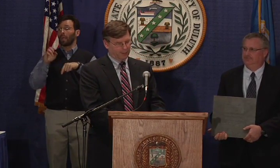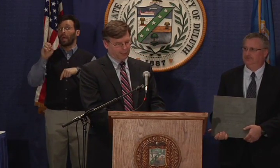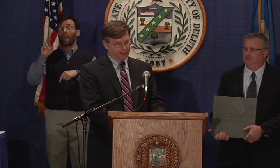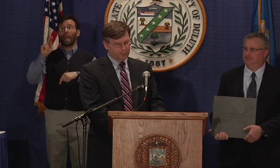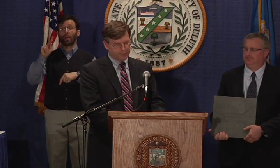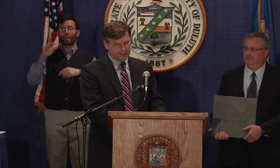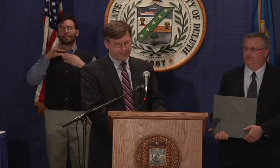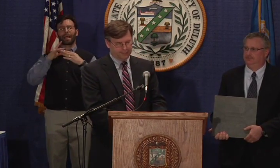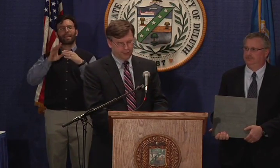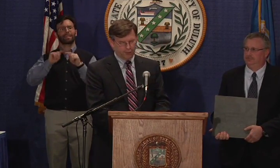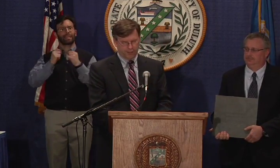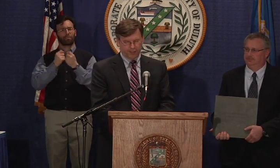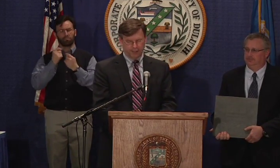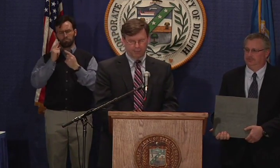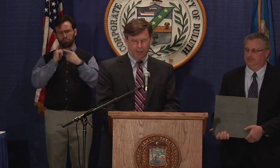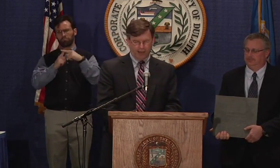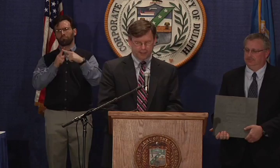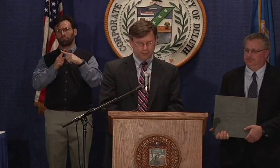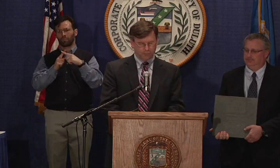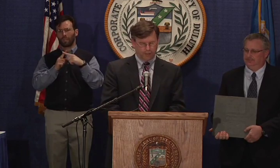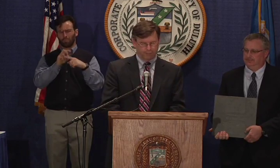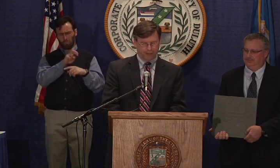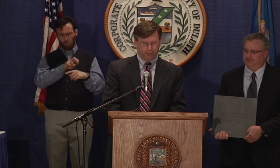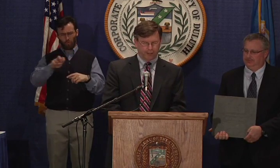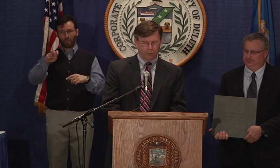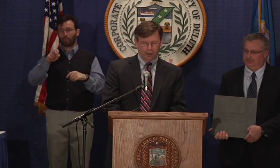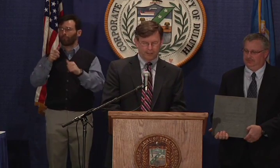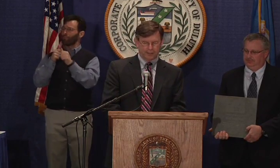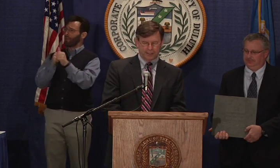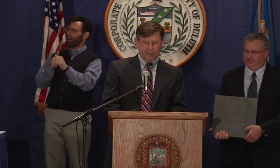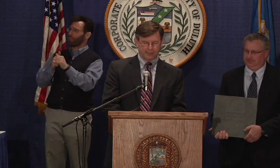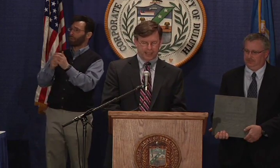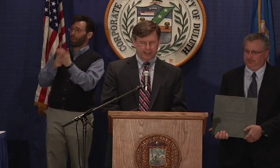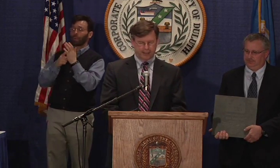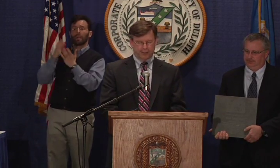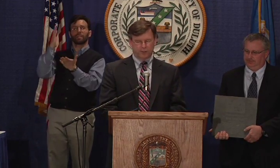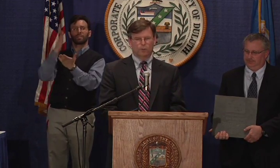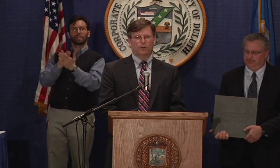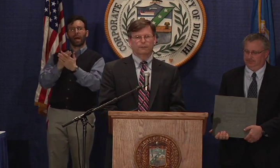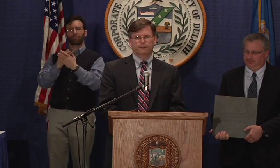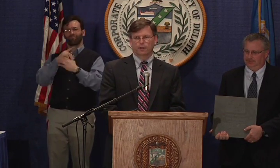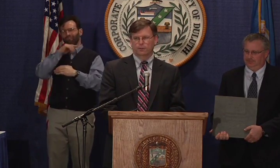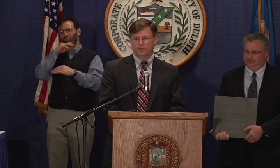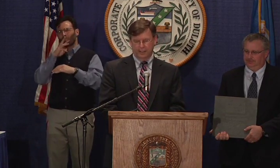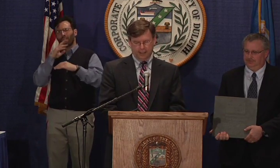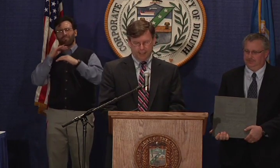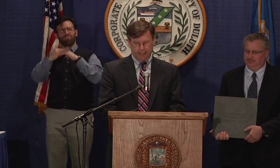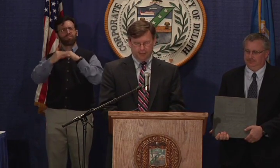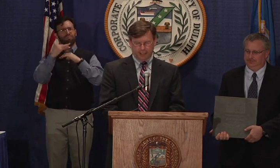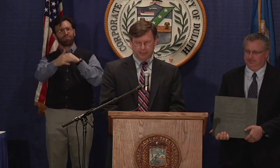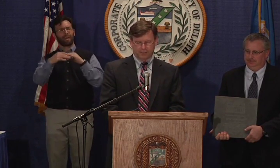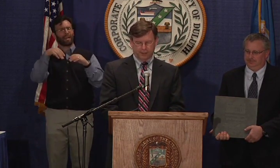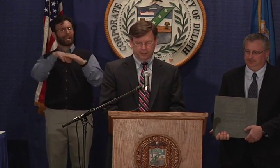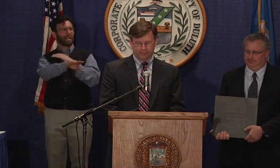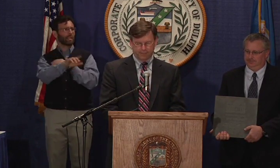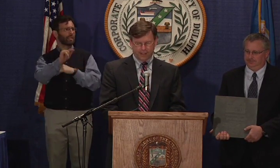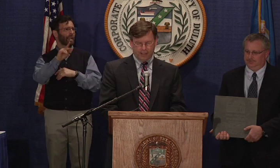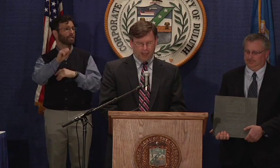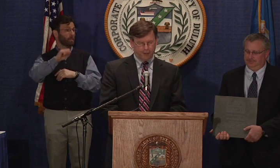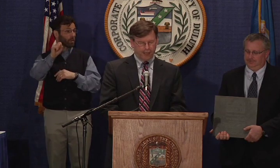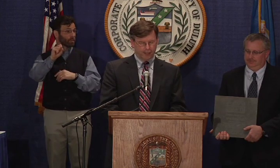team admirably to move the city of Duluth into compliance with a federal requirement to stop sanitary sewer overflows into Lake